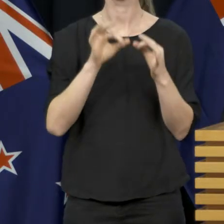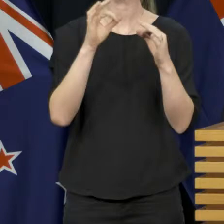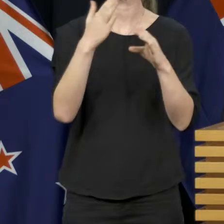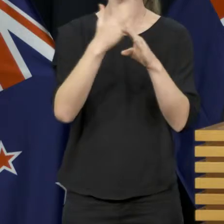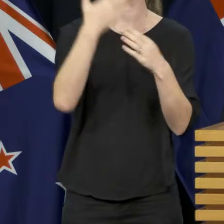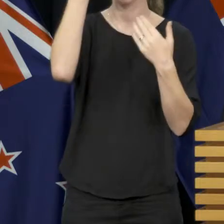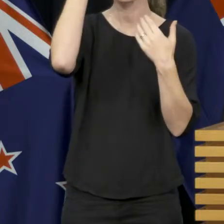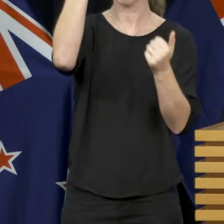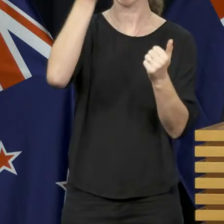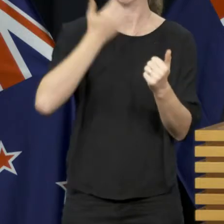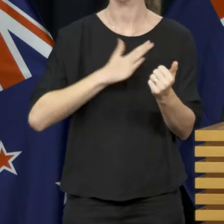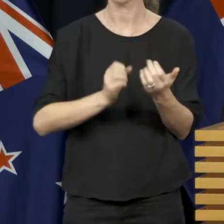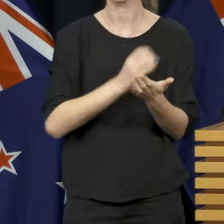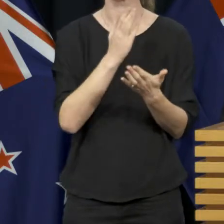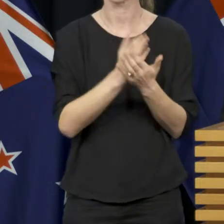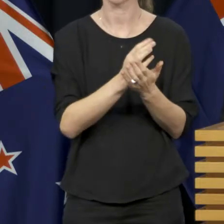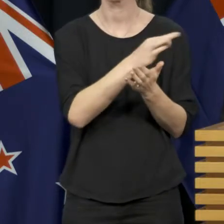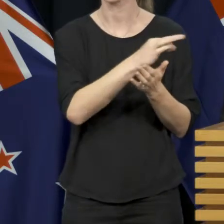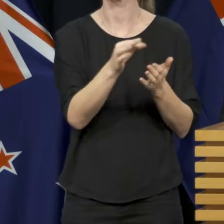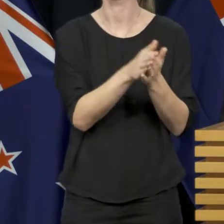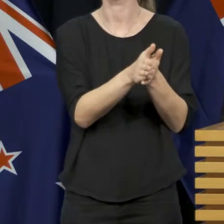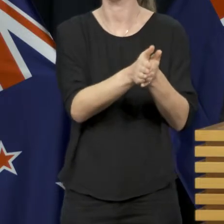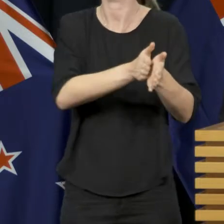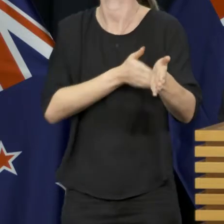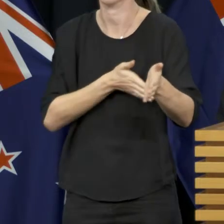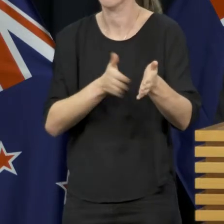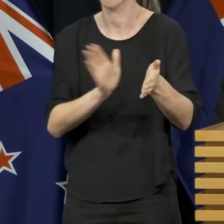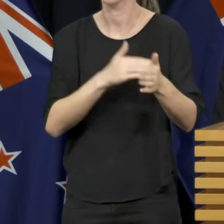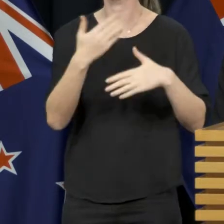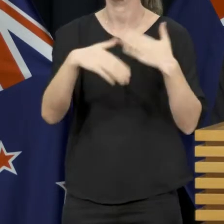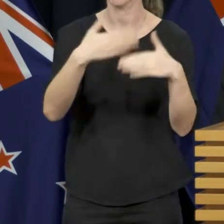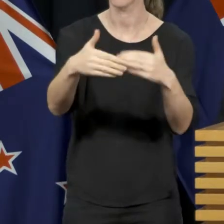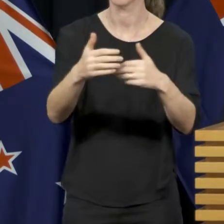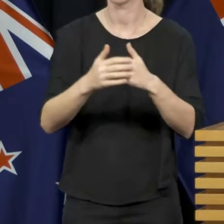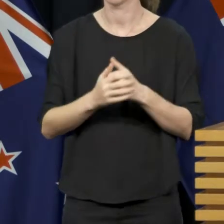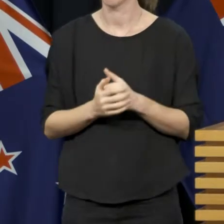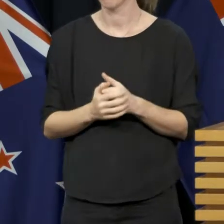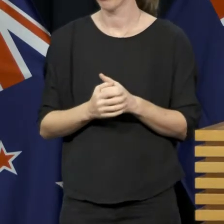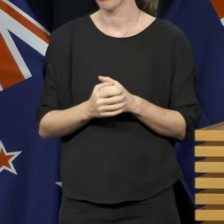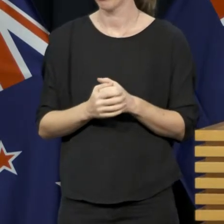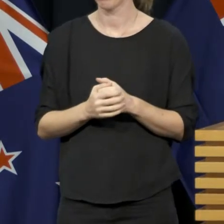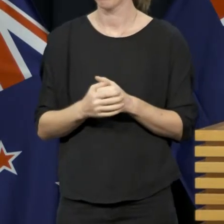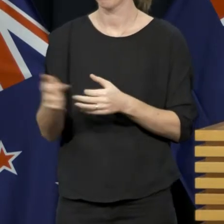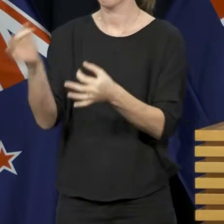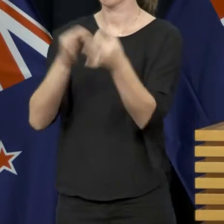work in mental health, and I want to make sure we don't lose any momentum in that area. So, Will you be helping